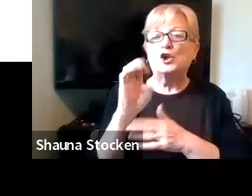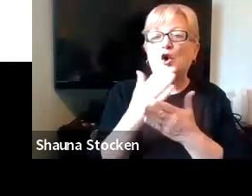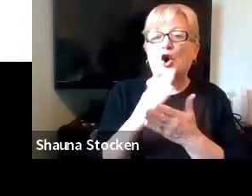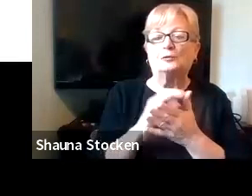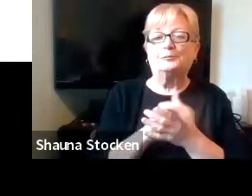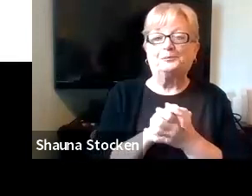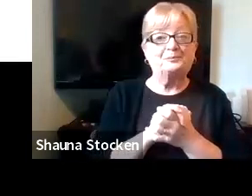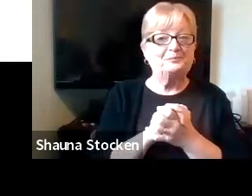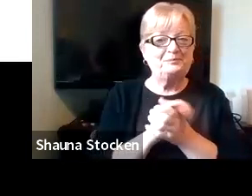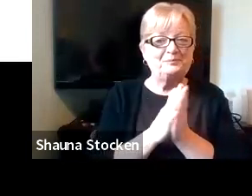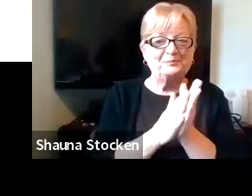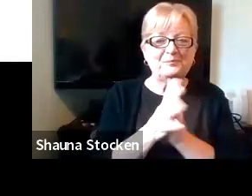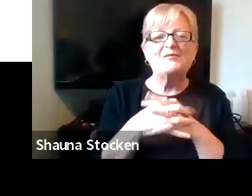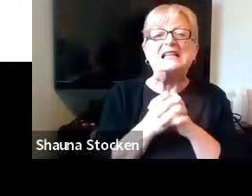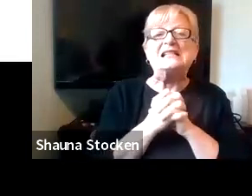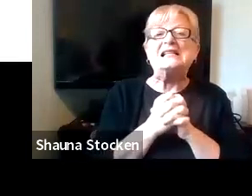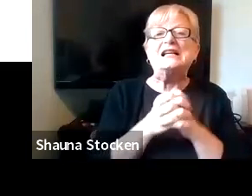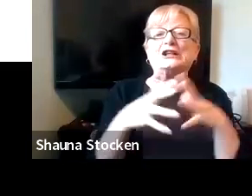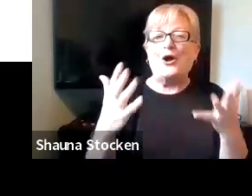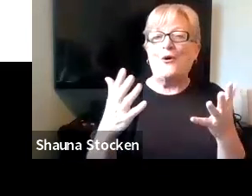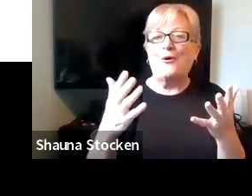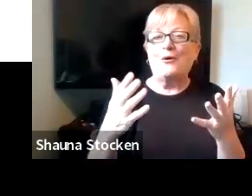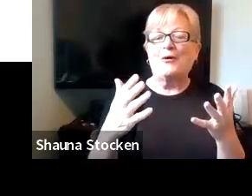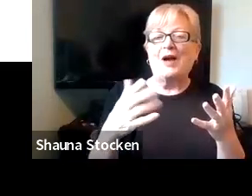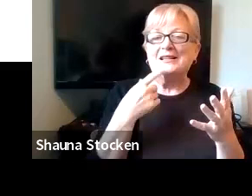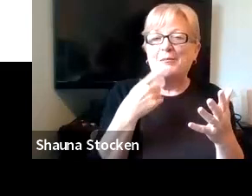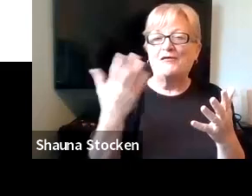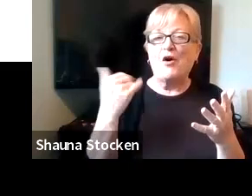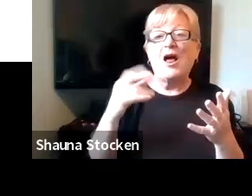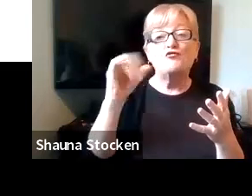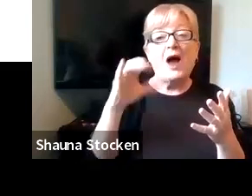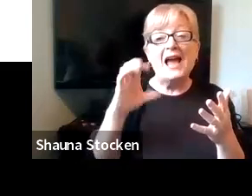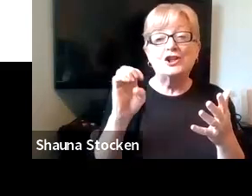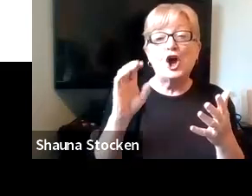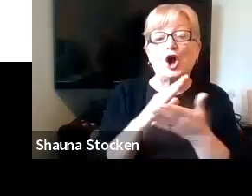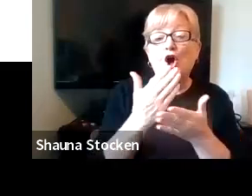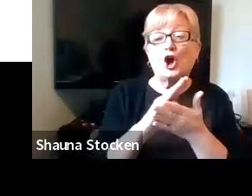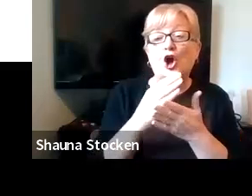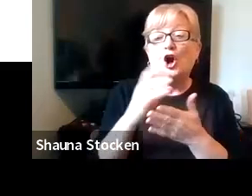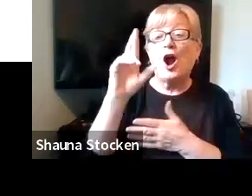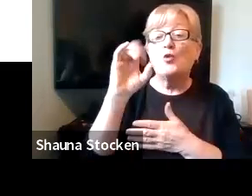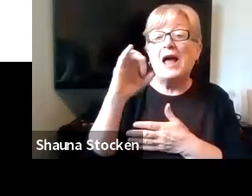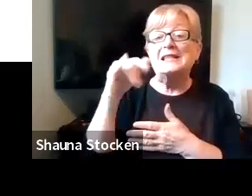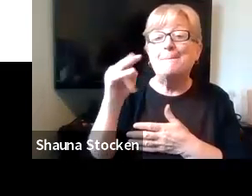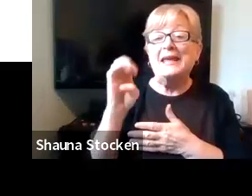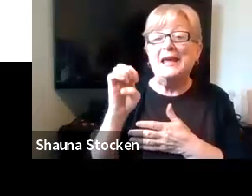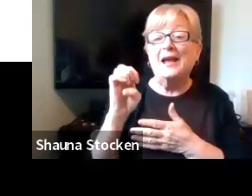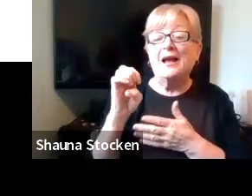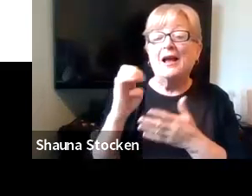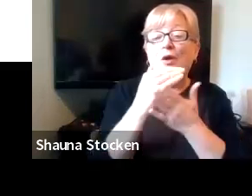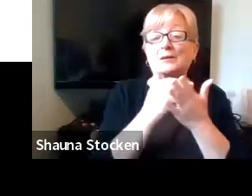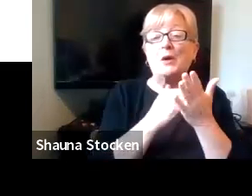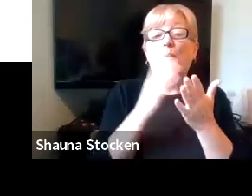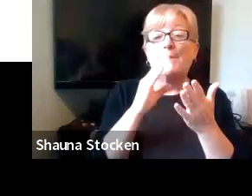And as I mentioned, the rice cooker recipe will be in the